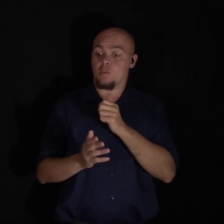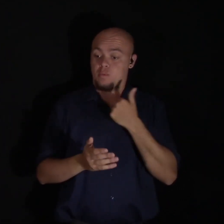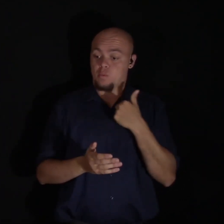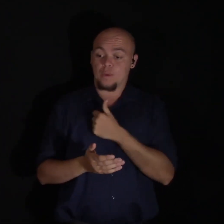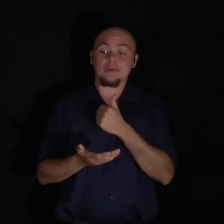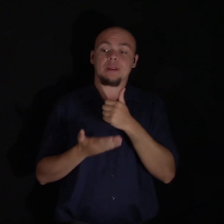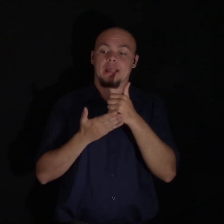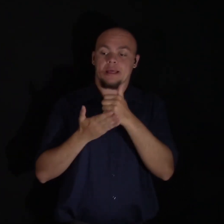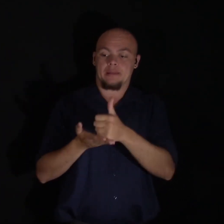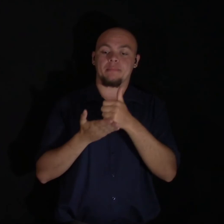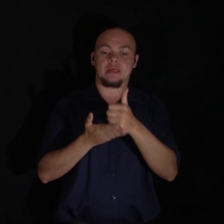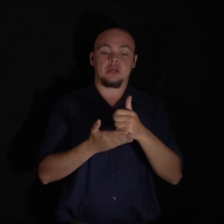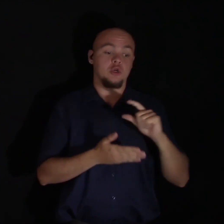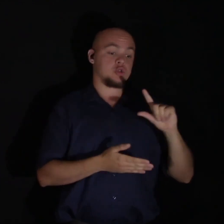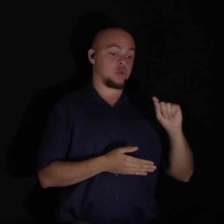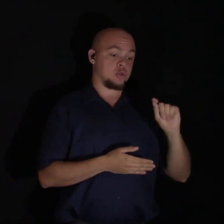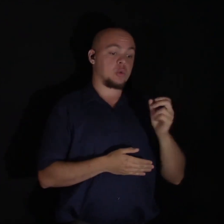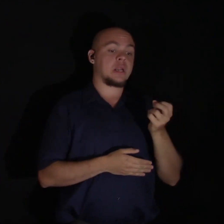That started in 2012.